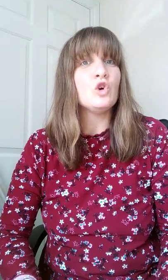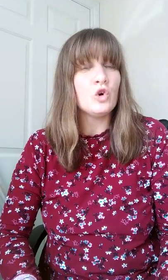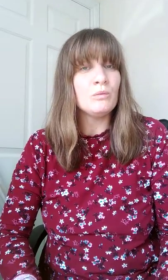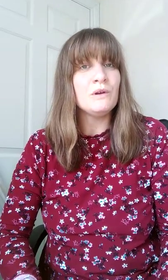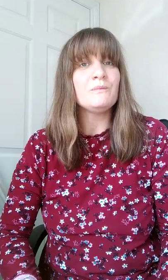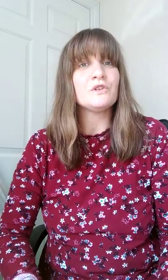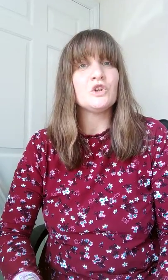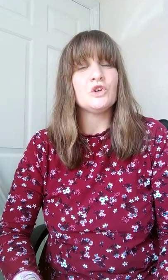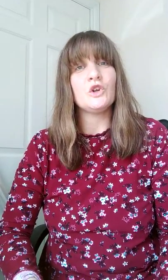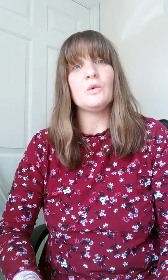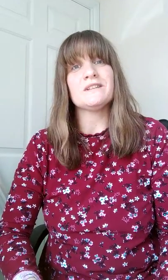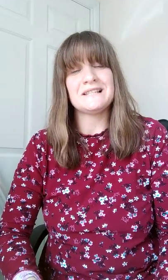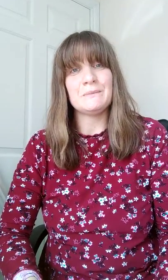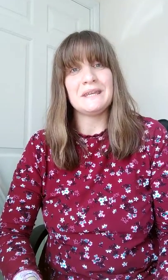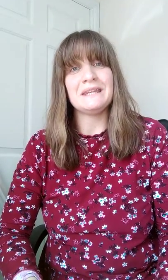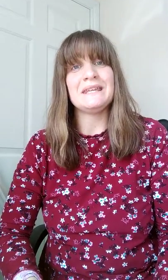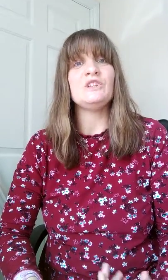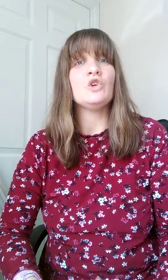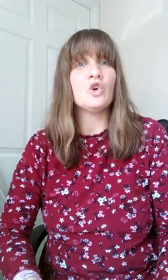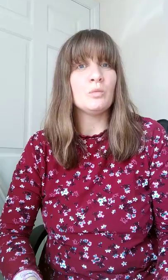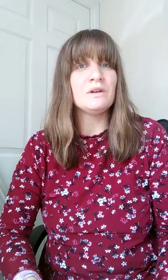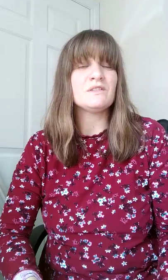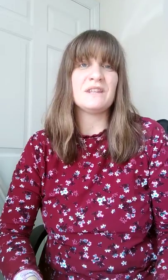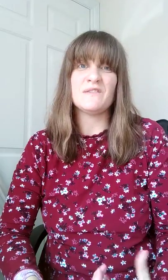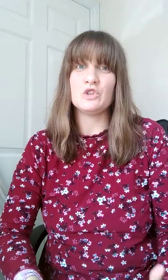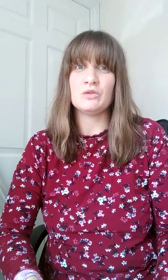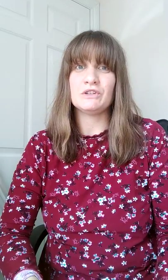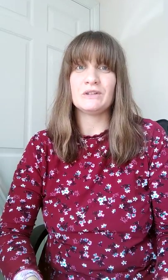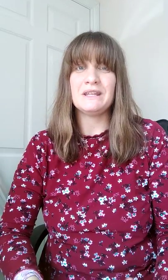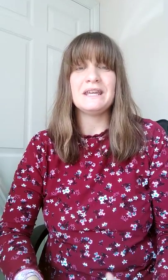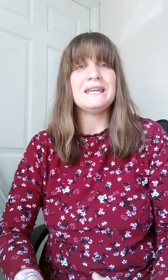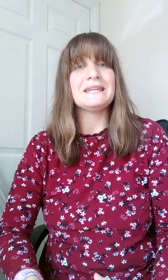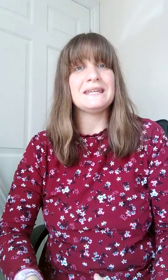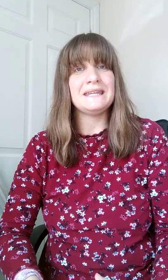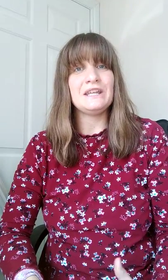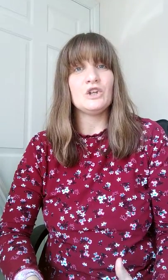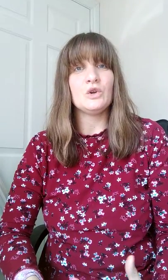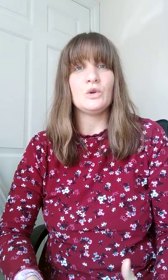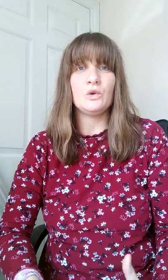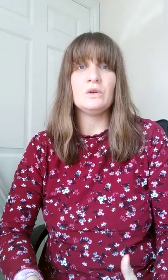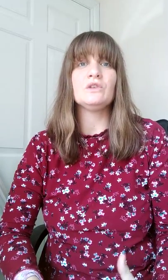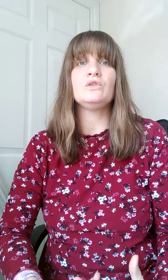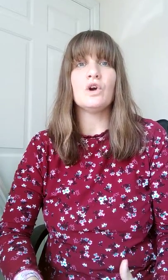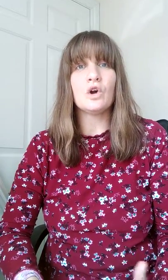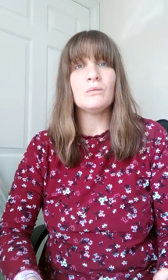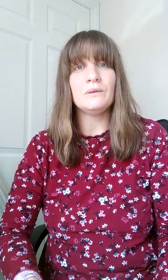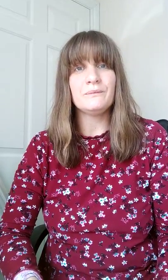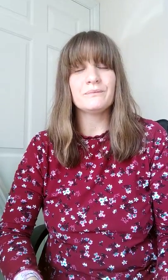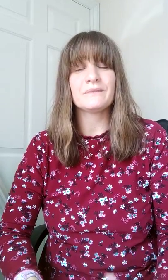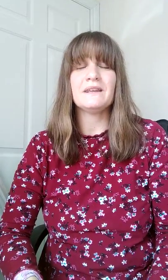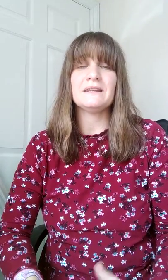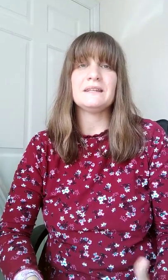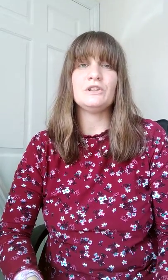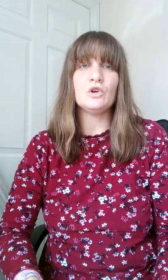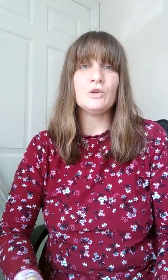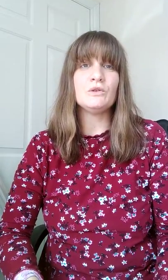dorme. Who are sleeping. Qui dorme. So think of a dormitory. Qui, who, dorme. Qui dorme.